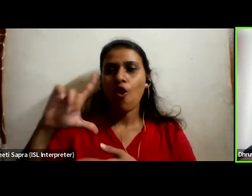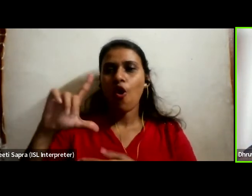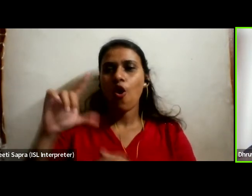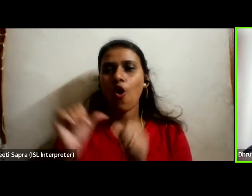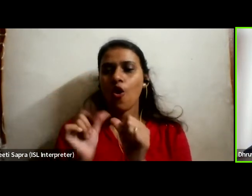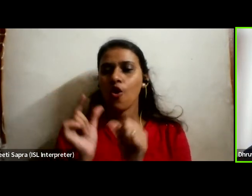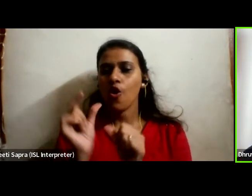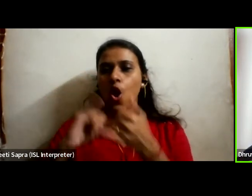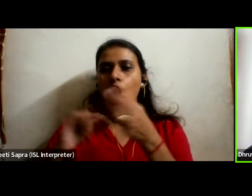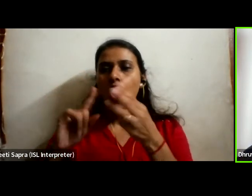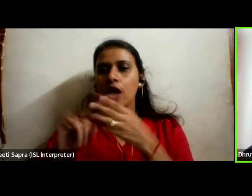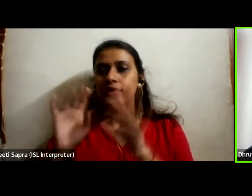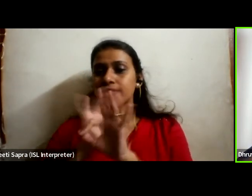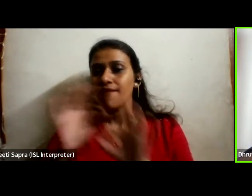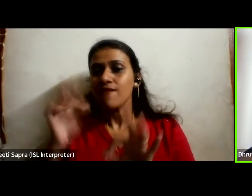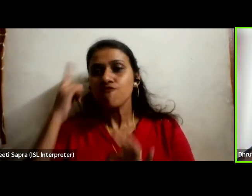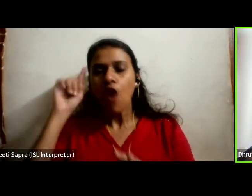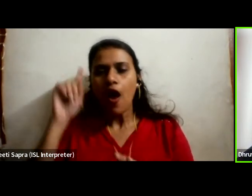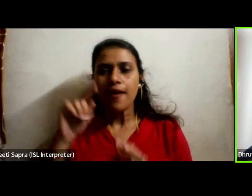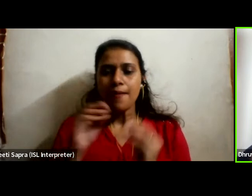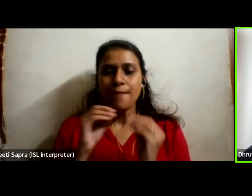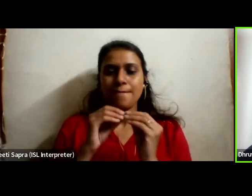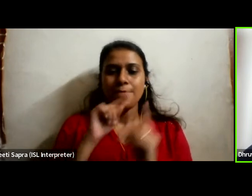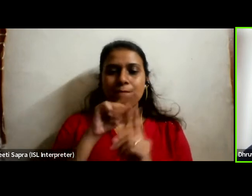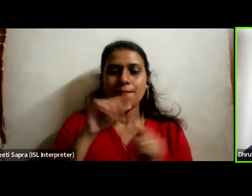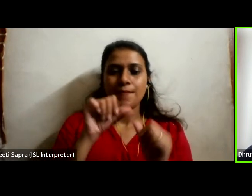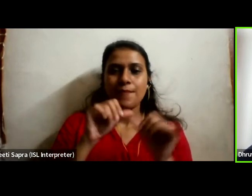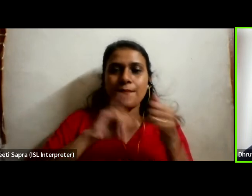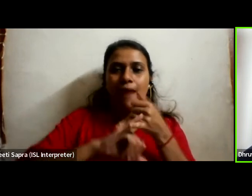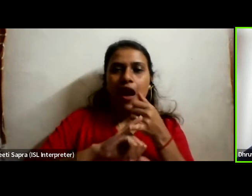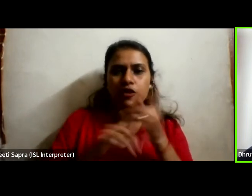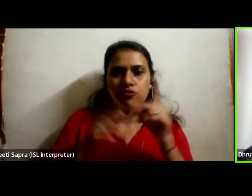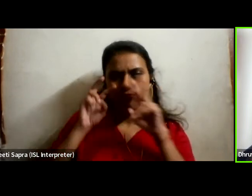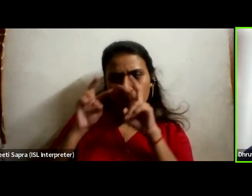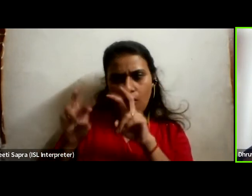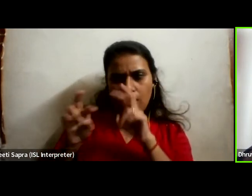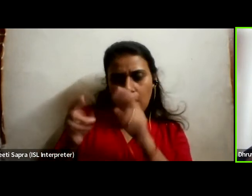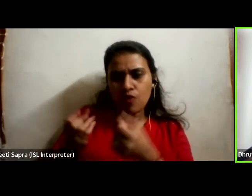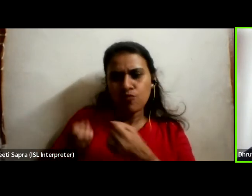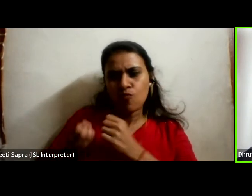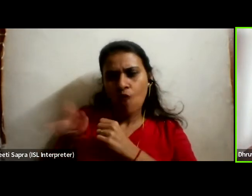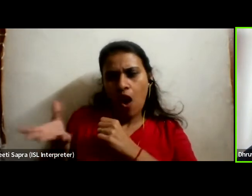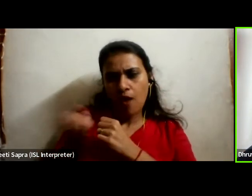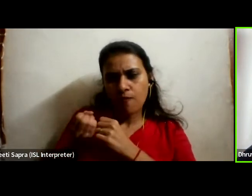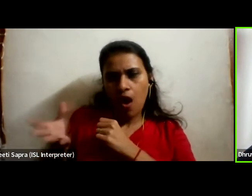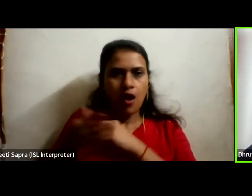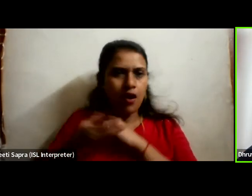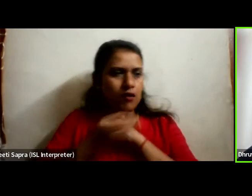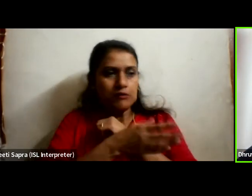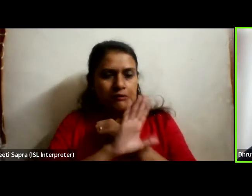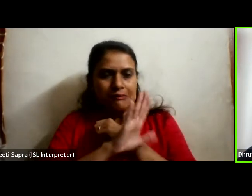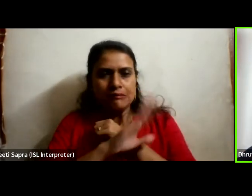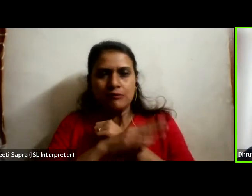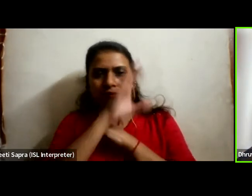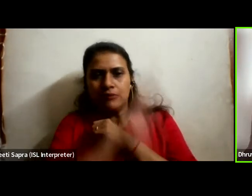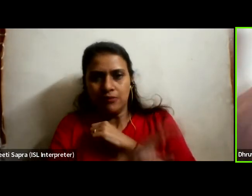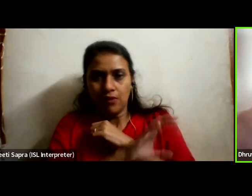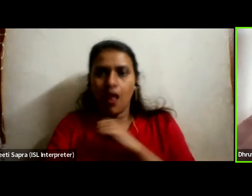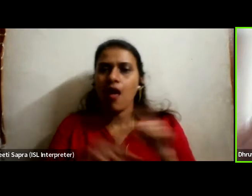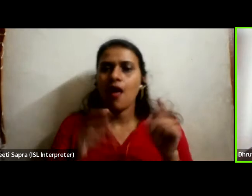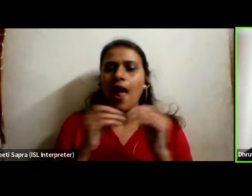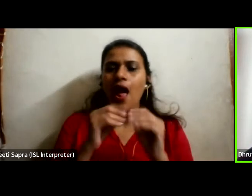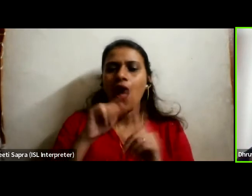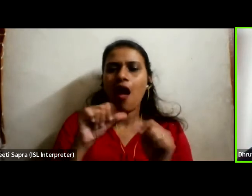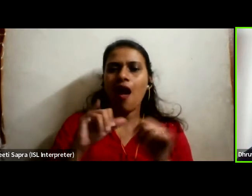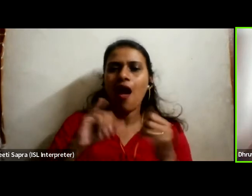this particular kind of bias monitoring. But this is just an example of how different frameworks may butt heads, because the